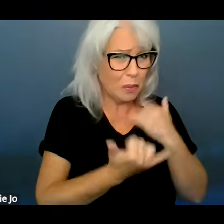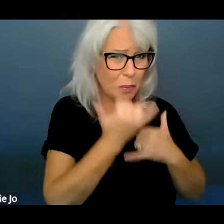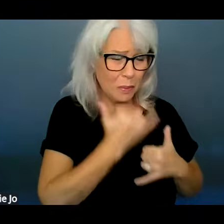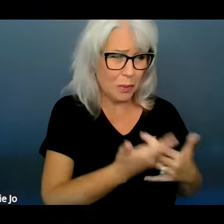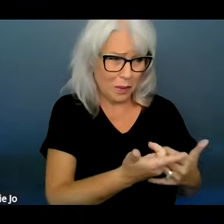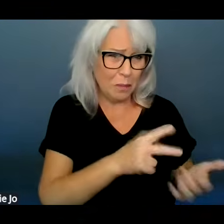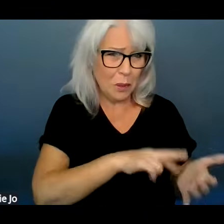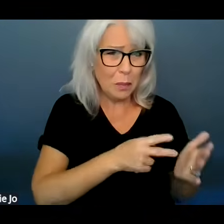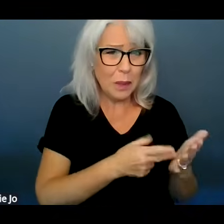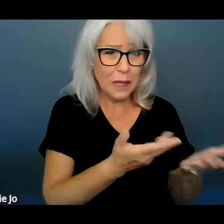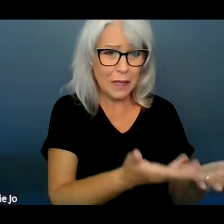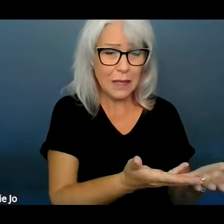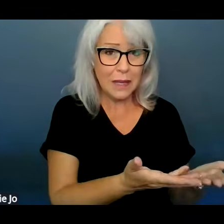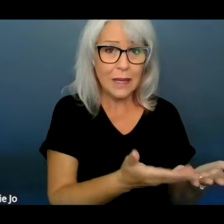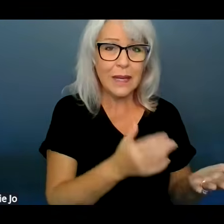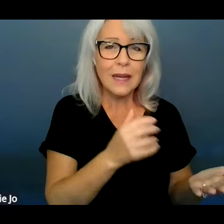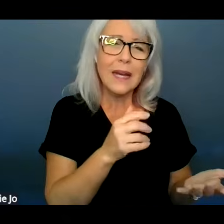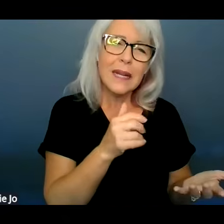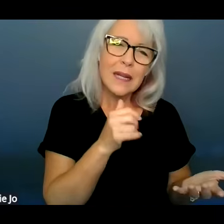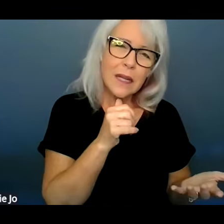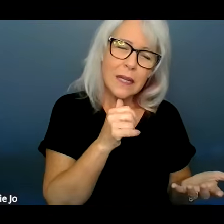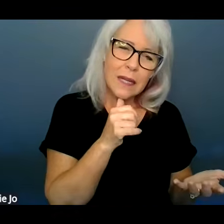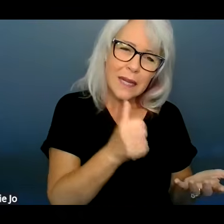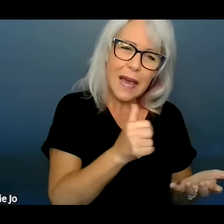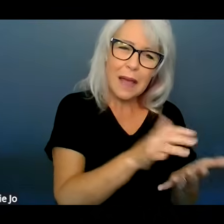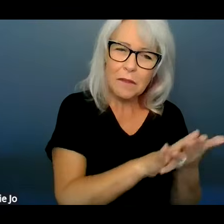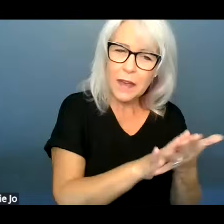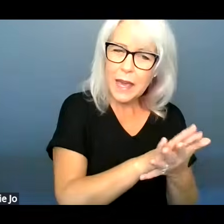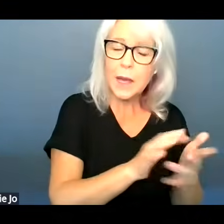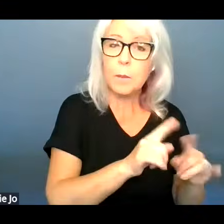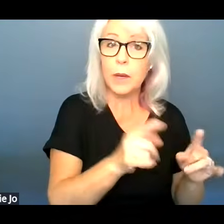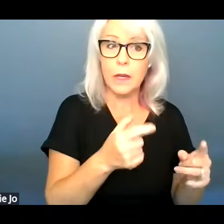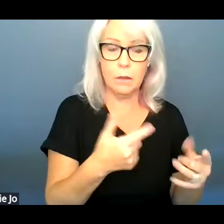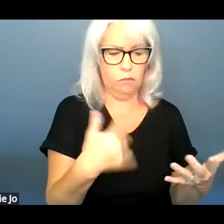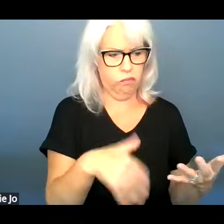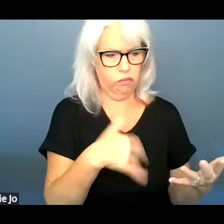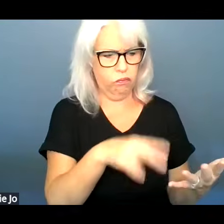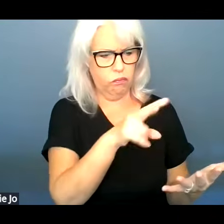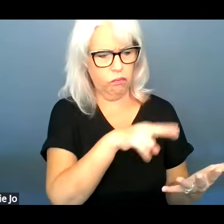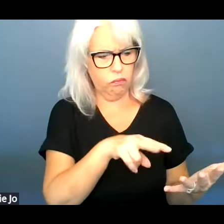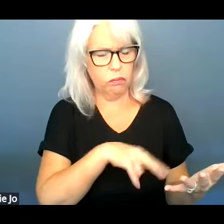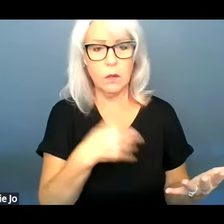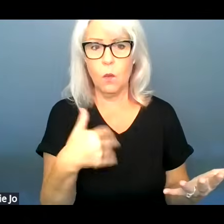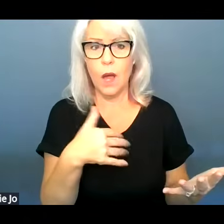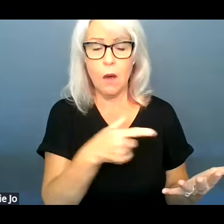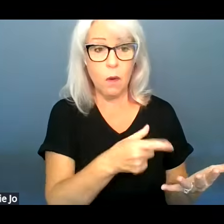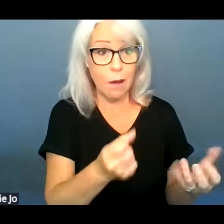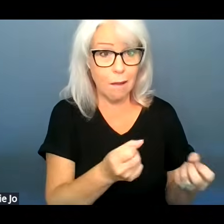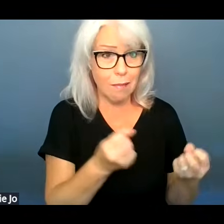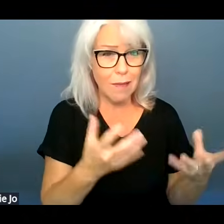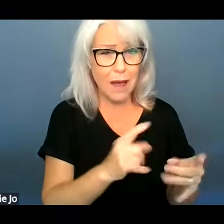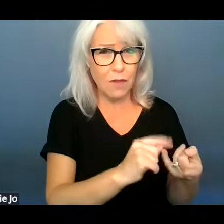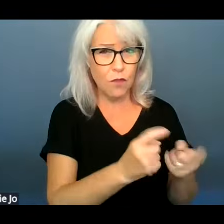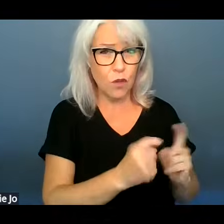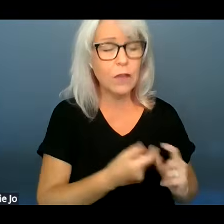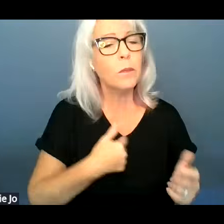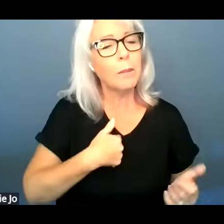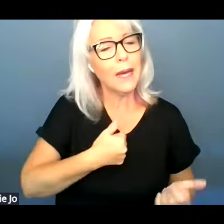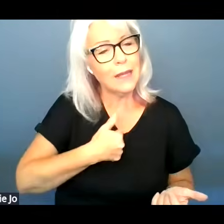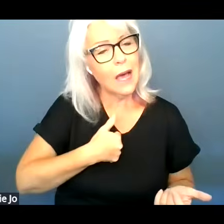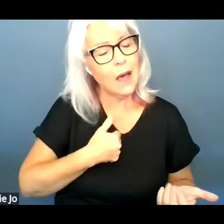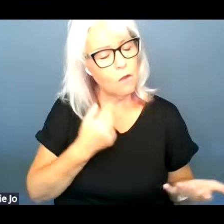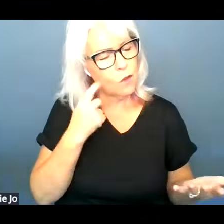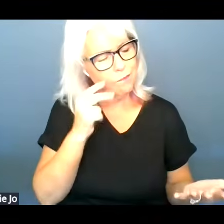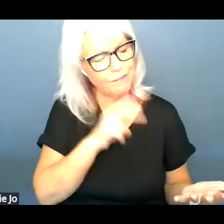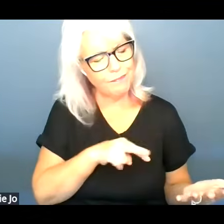too vague. To me, it looks like there's been a lot of changes. That would be me as, if I looked at it as a voter. And then it